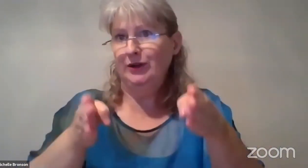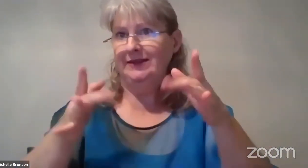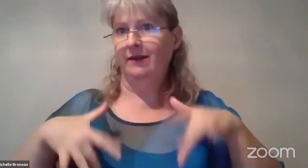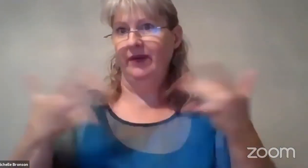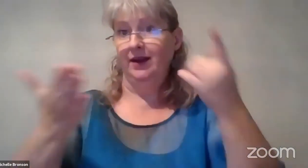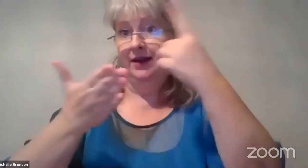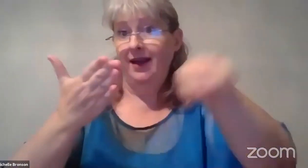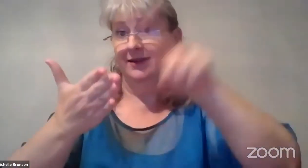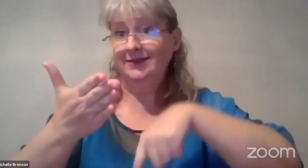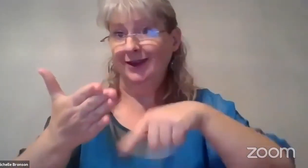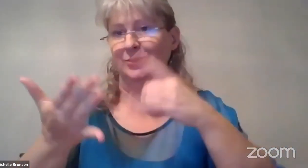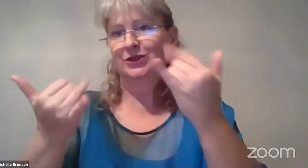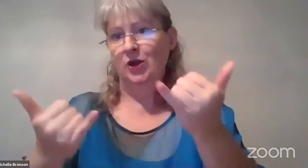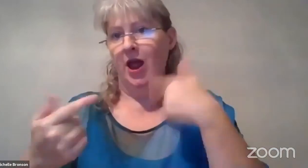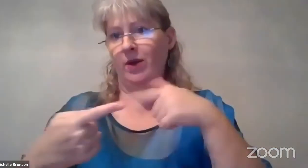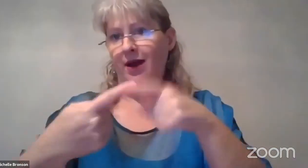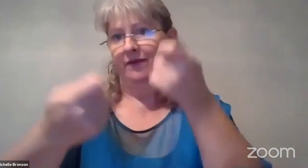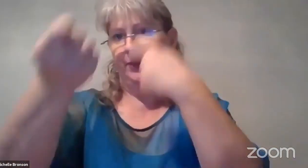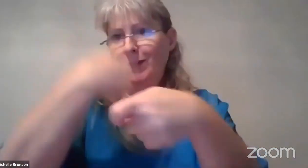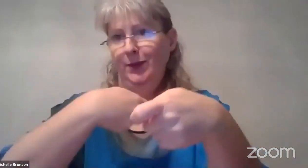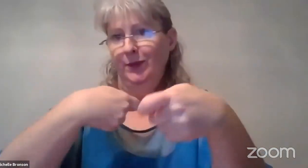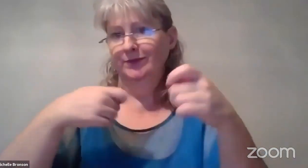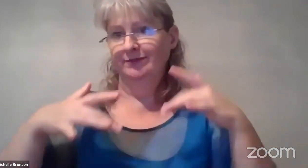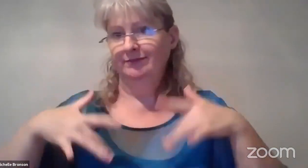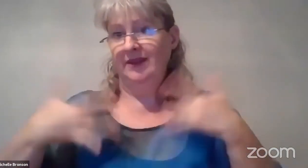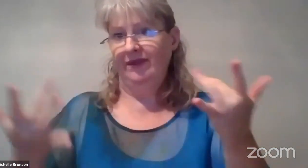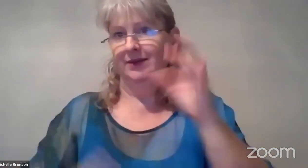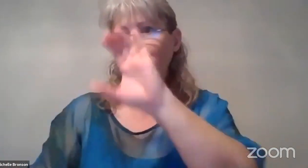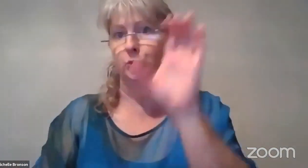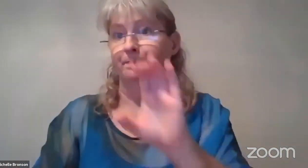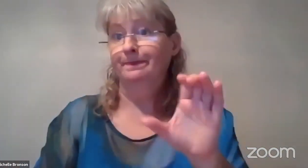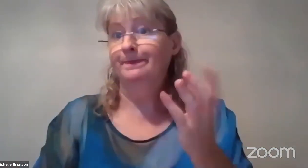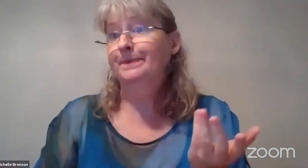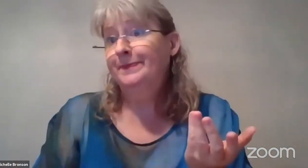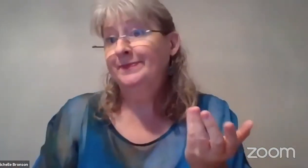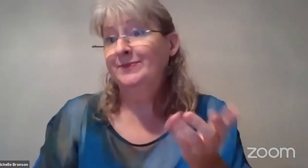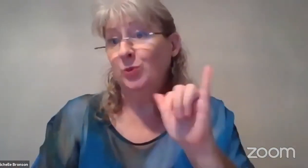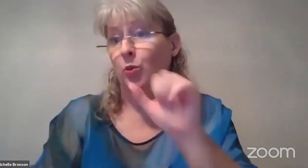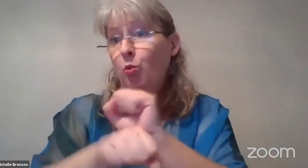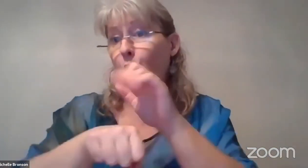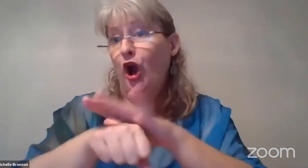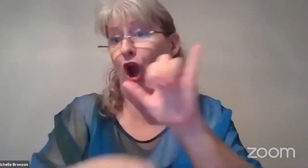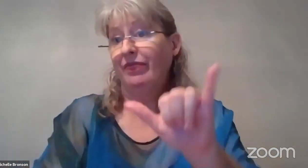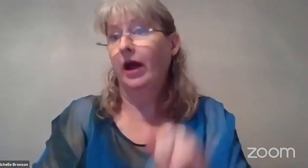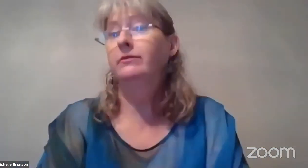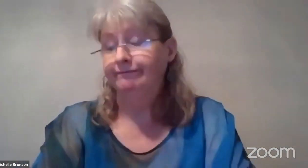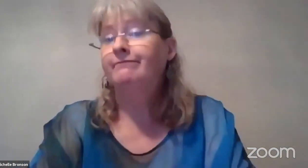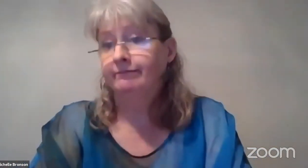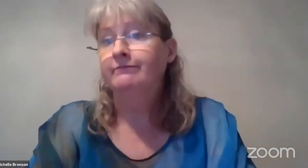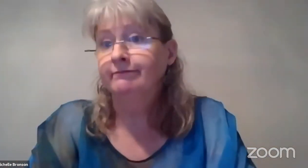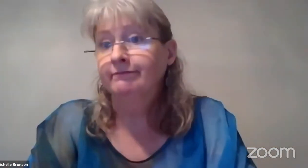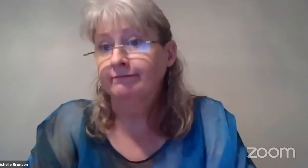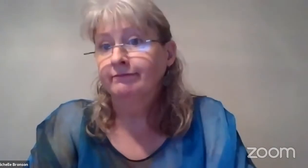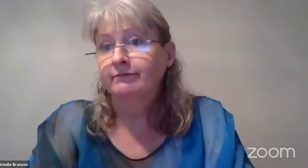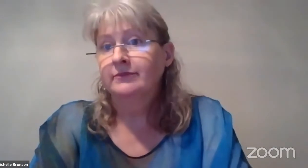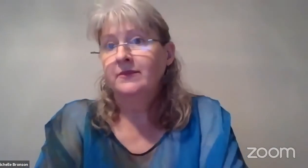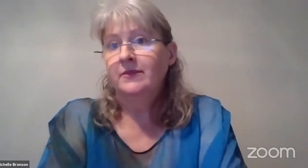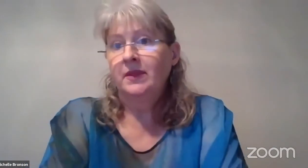have lost some of the CE, the credits, because of other events that have been canceled. So we need to come up with